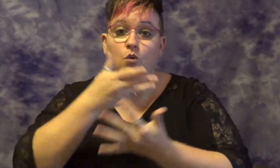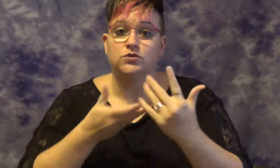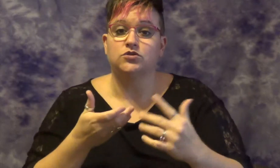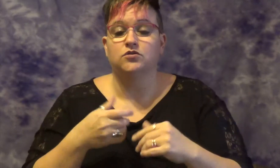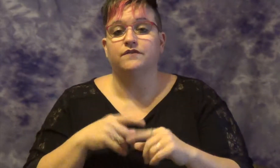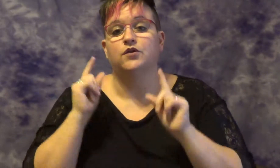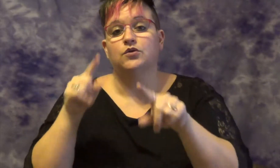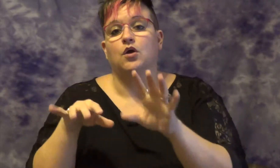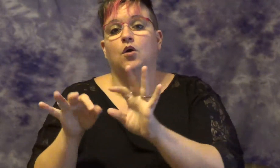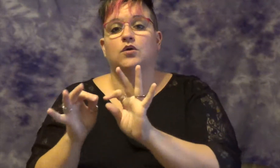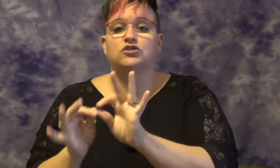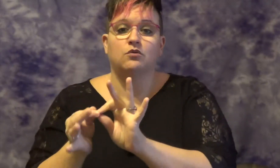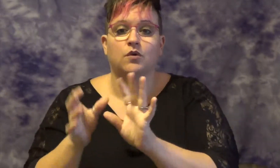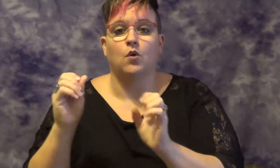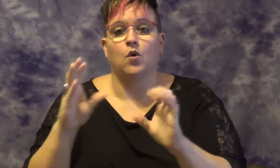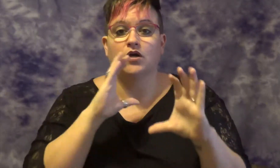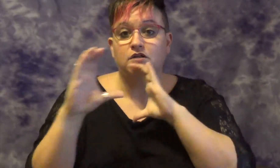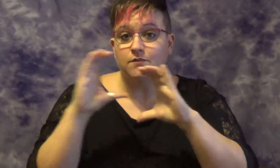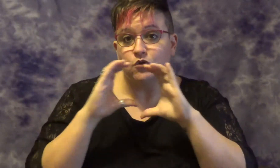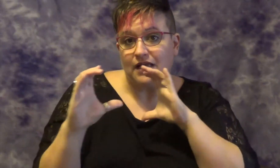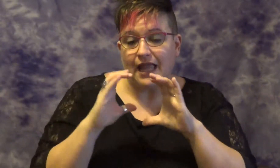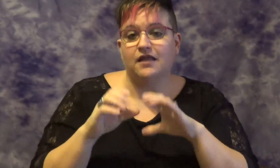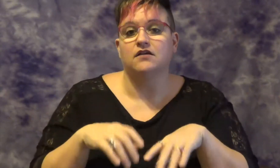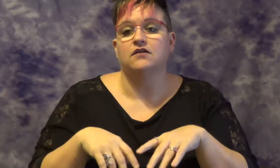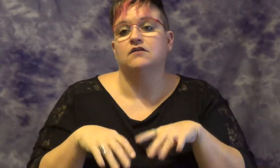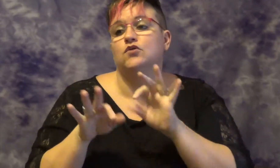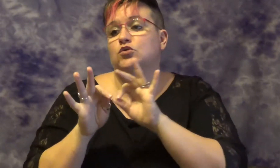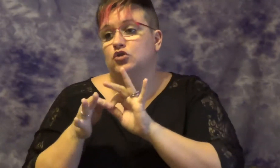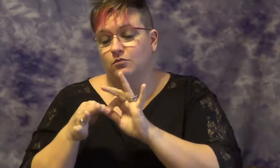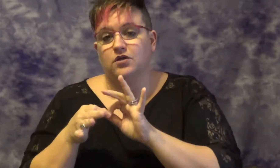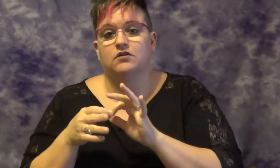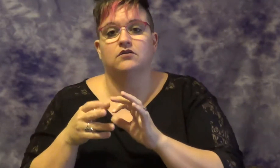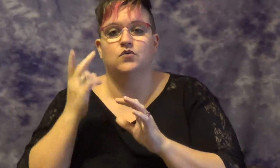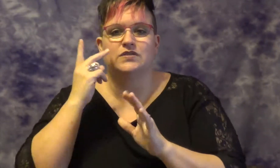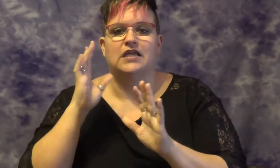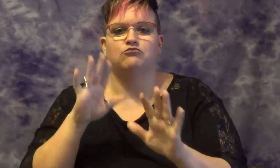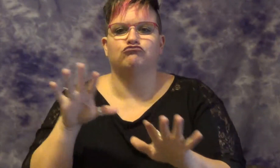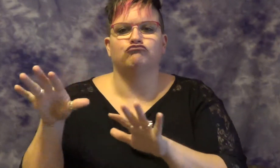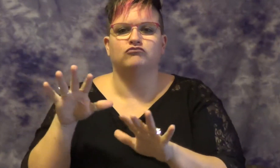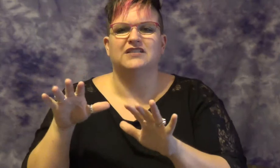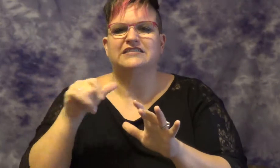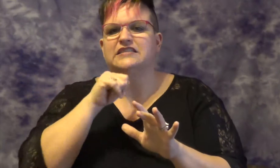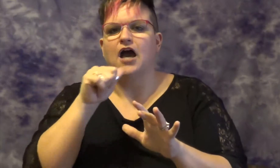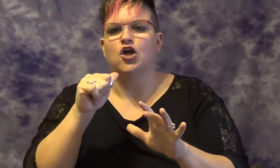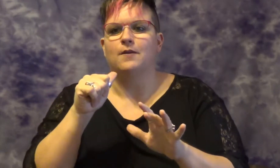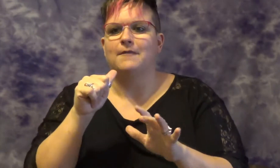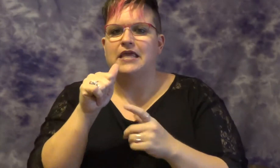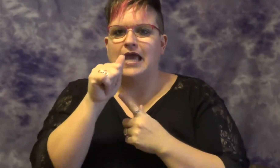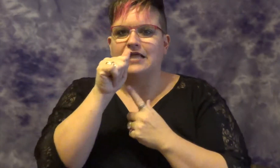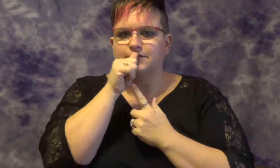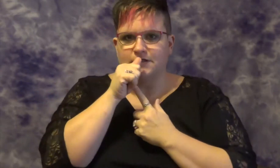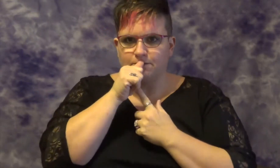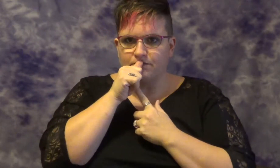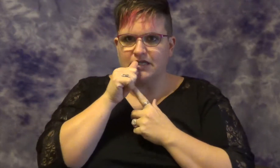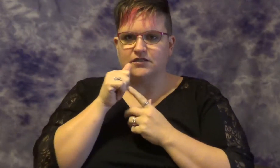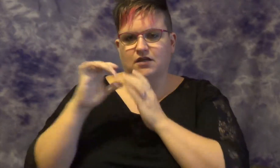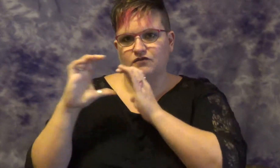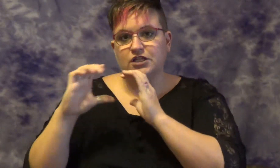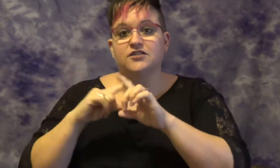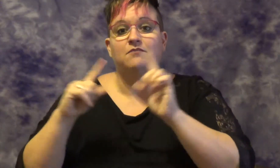with your cohorts where you're working and if you have to go interpret like for a business, social, something like that.